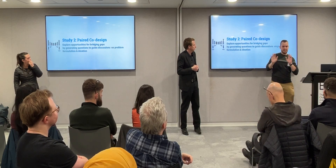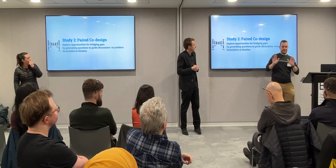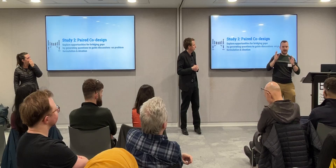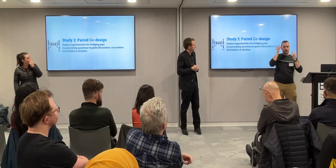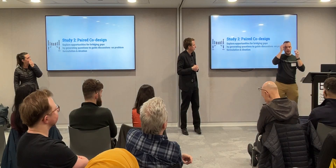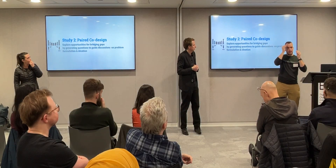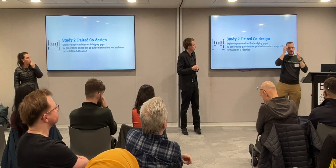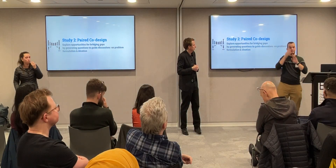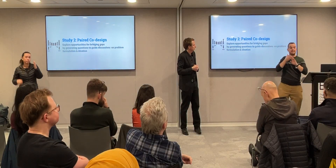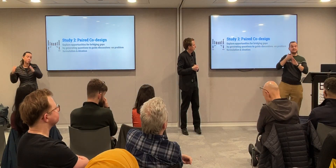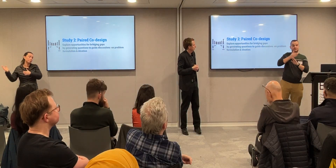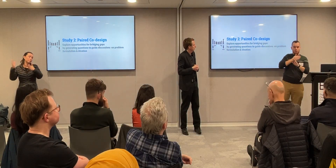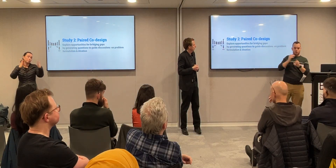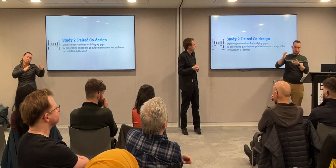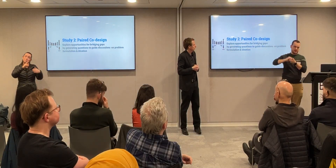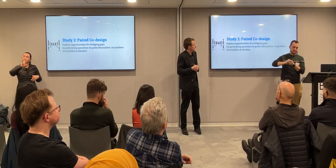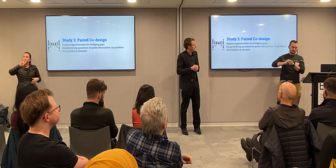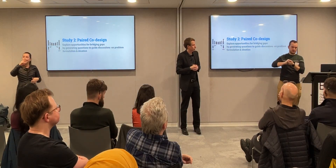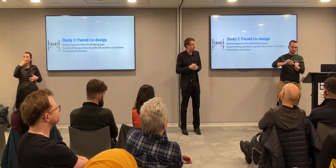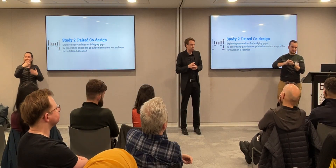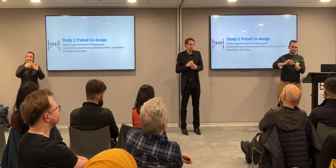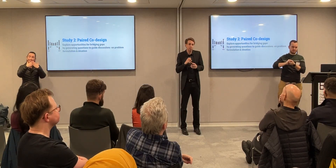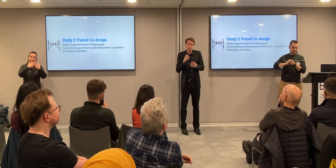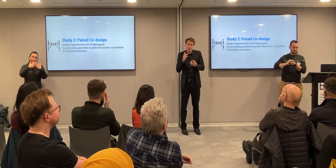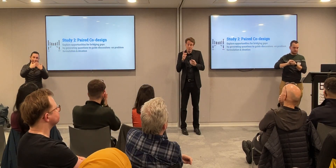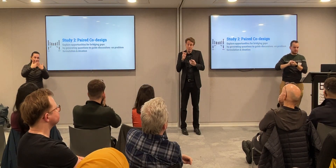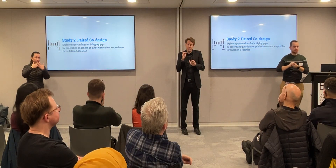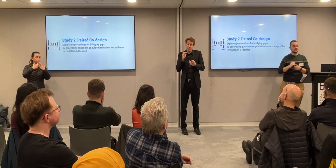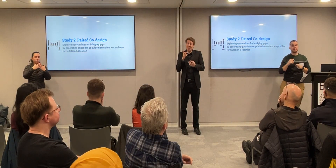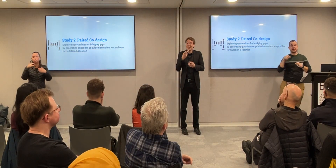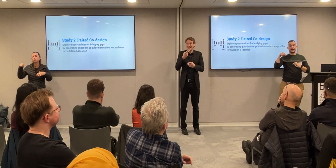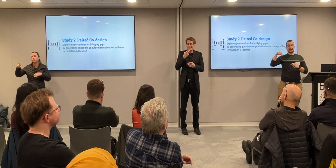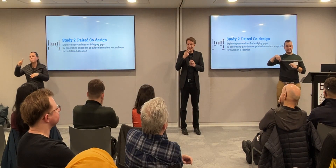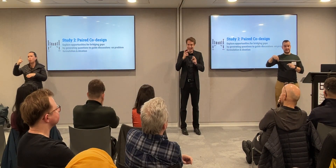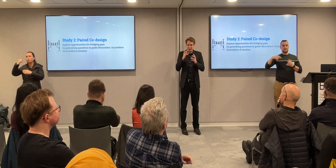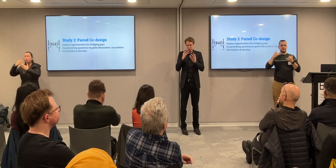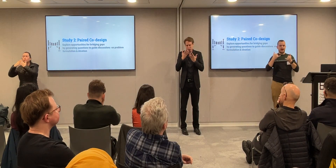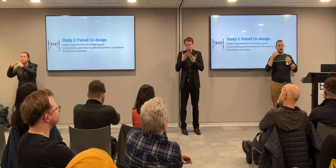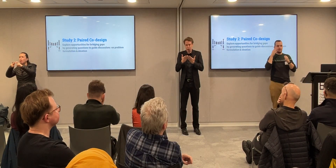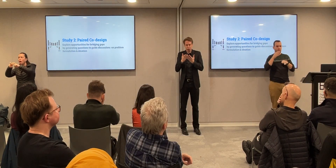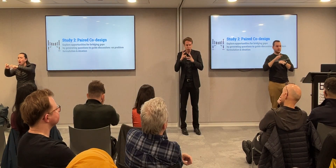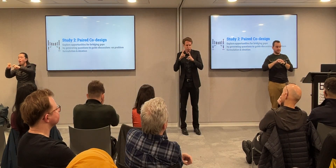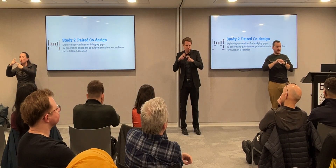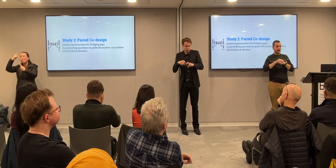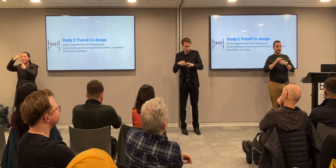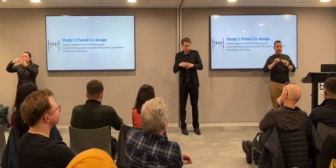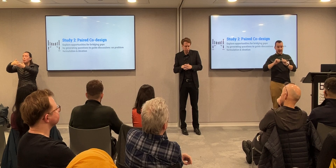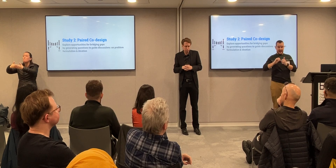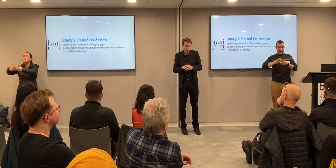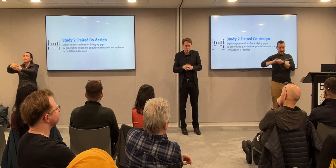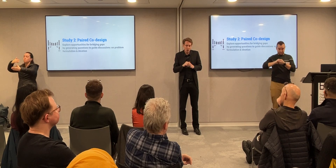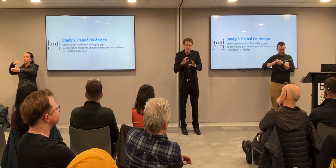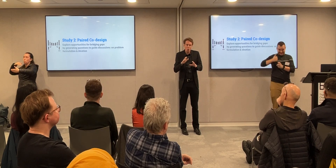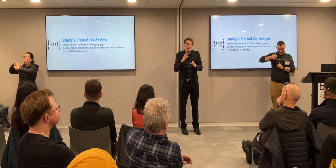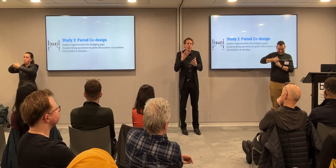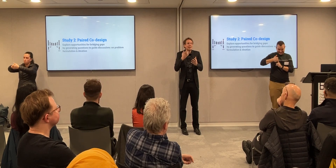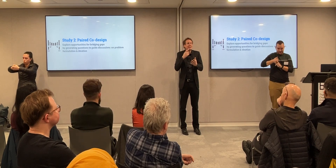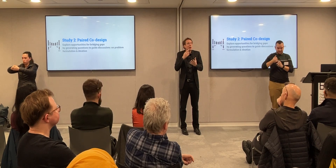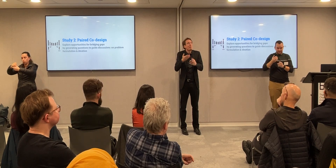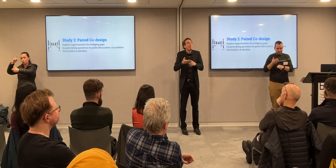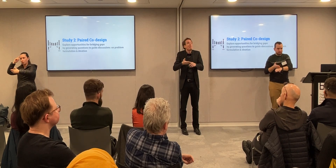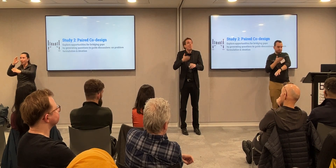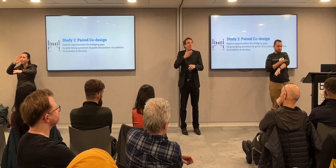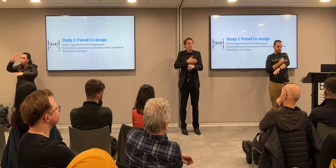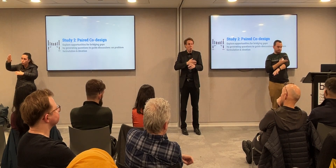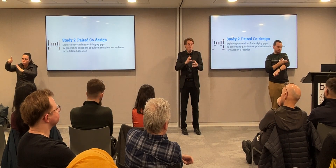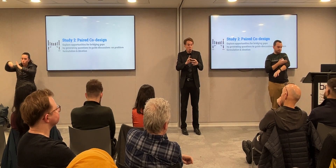Moving on to this second study, obviously we were looking, the first one was looking at how these groups were thinking before a collaboration happened. And now